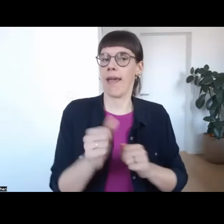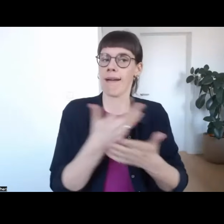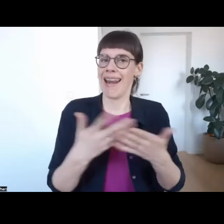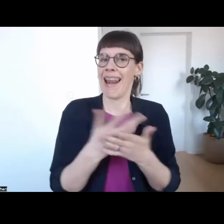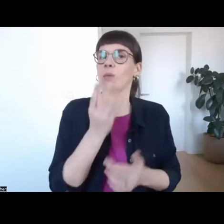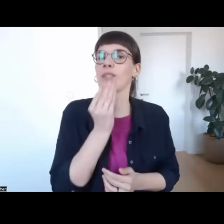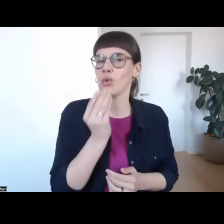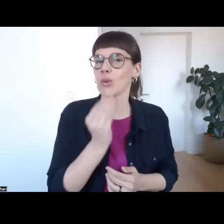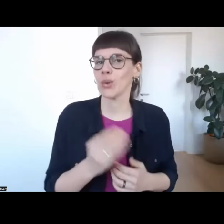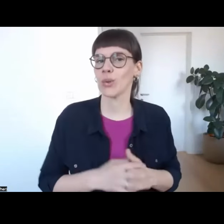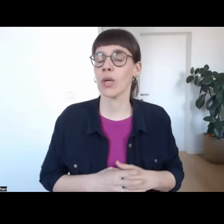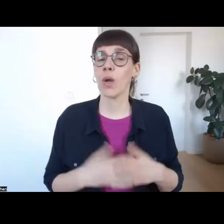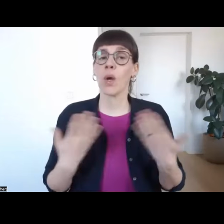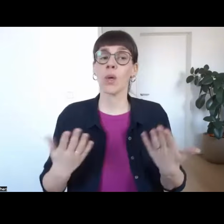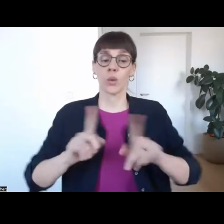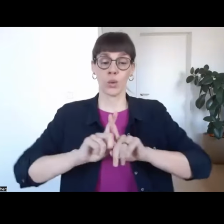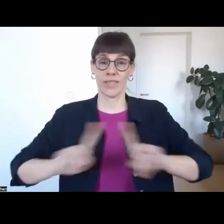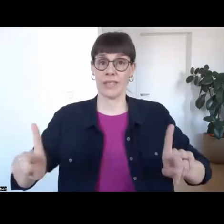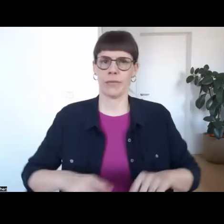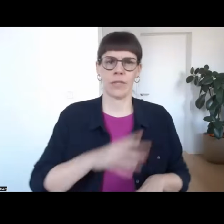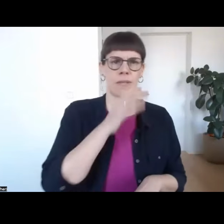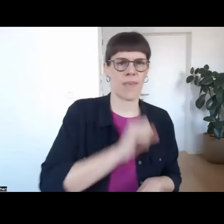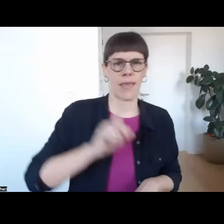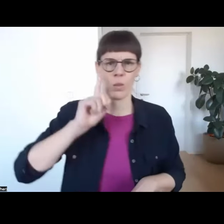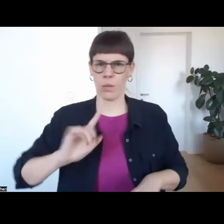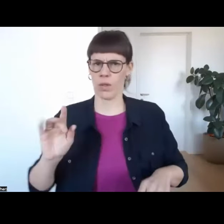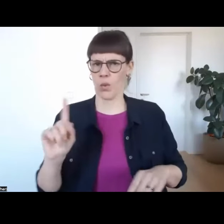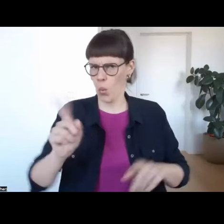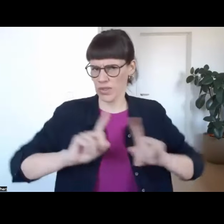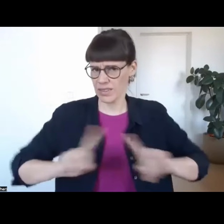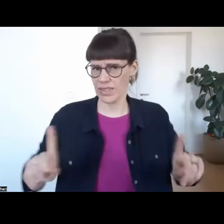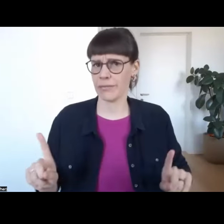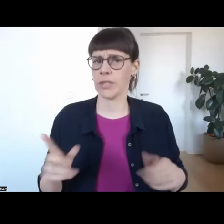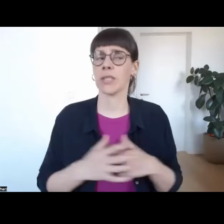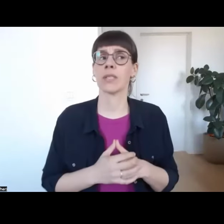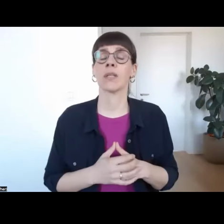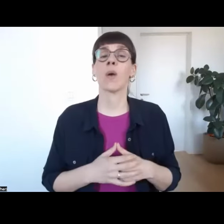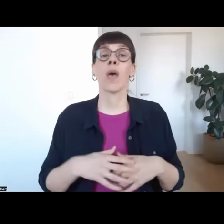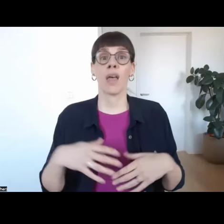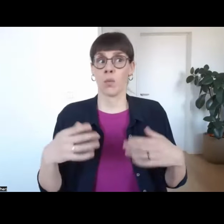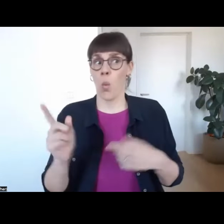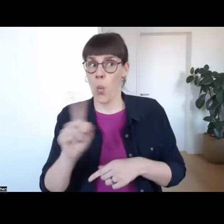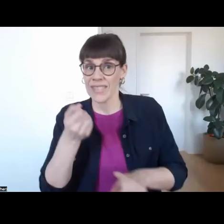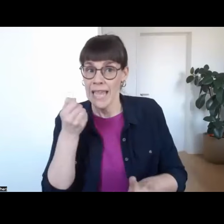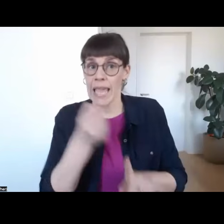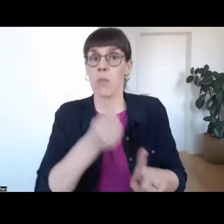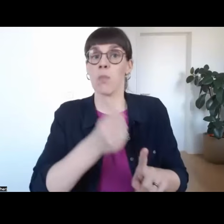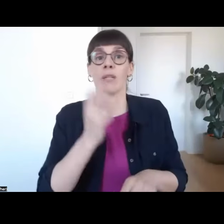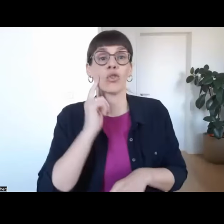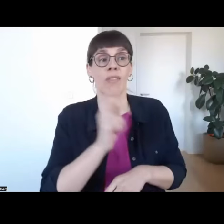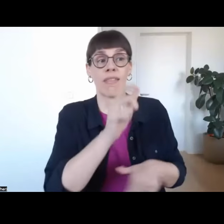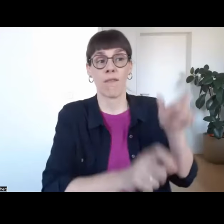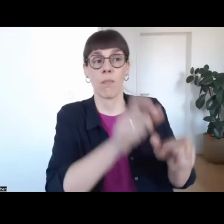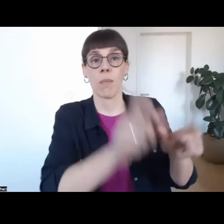one looking at the language use of interpreters, whether there's any difference between male and female interpreters and the way